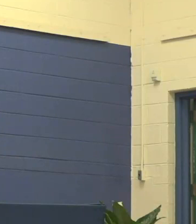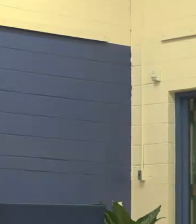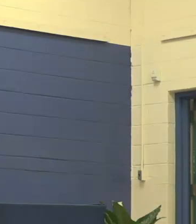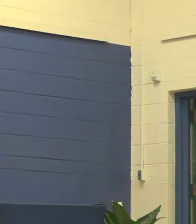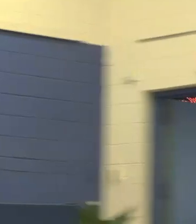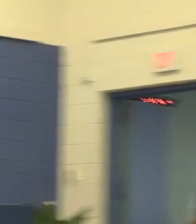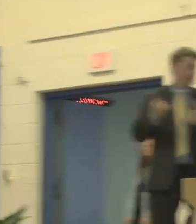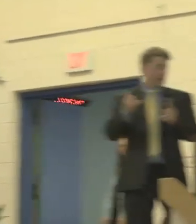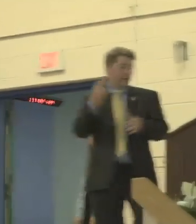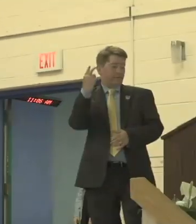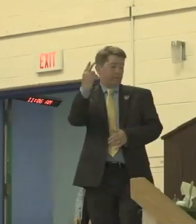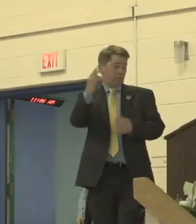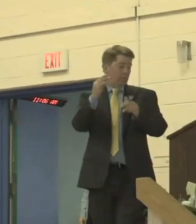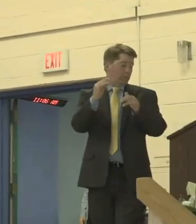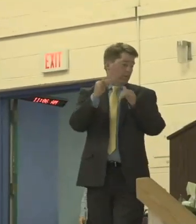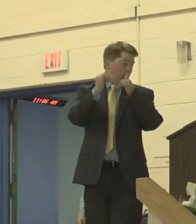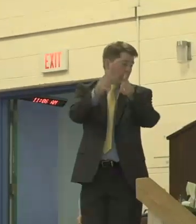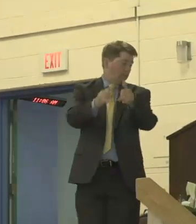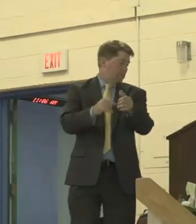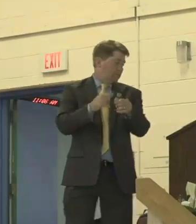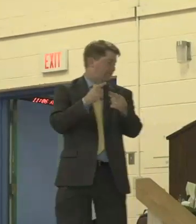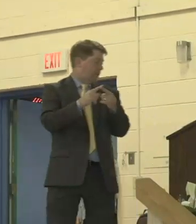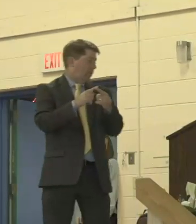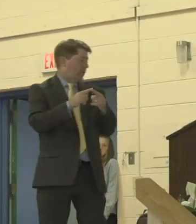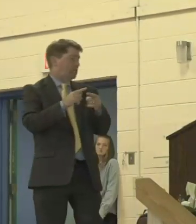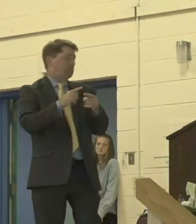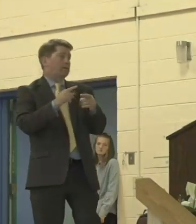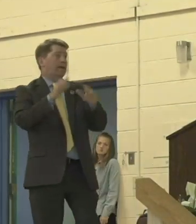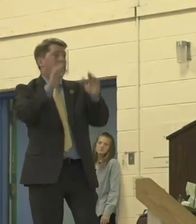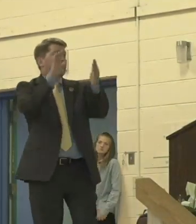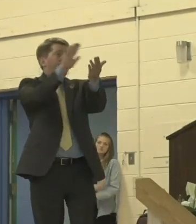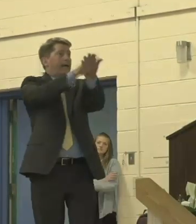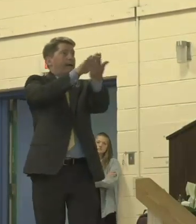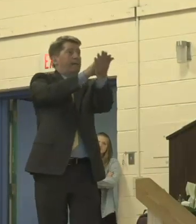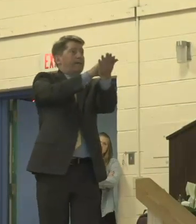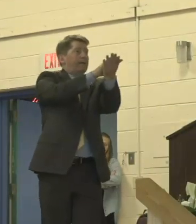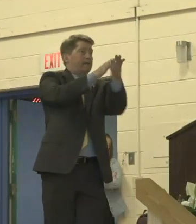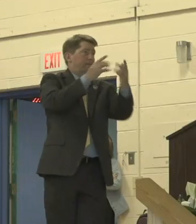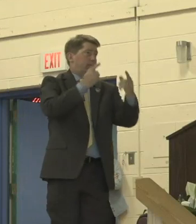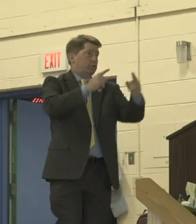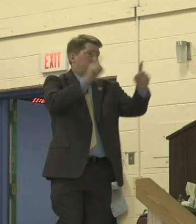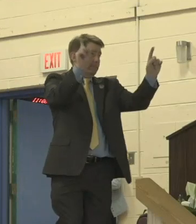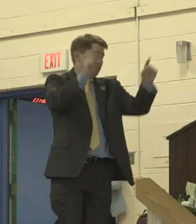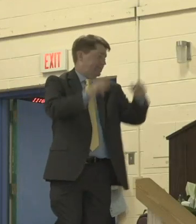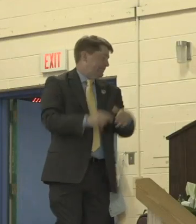Okay, now we have two awards for academic achievement.